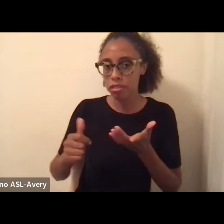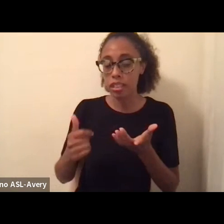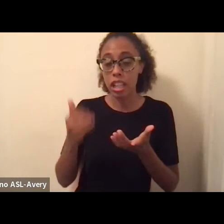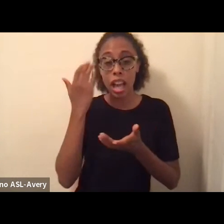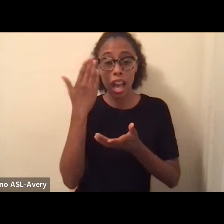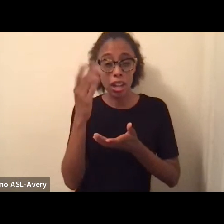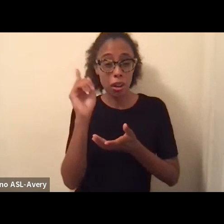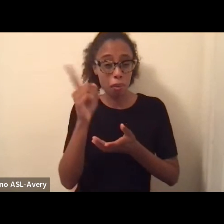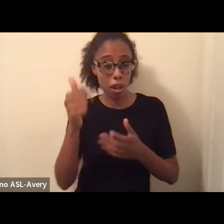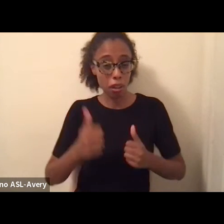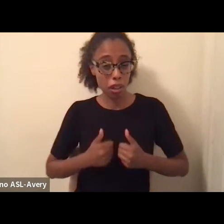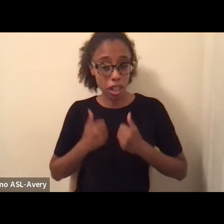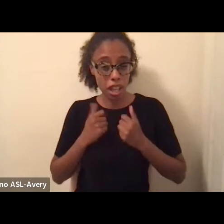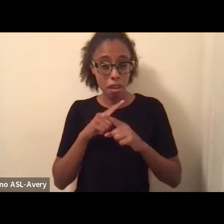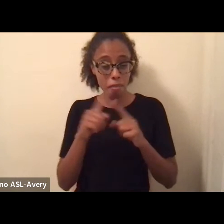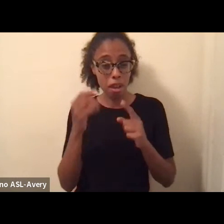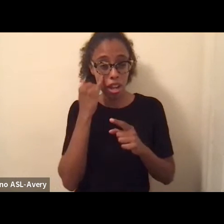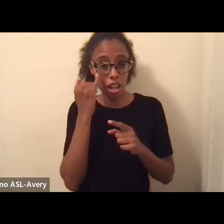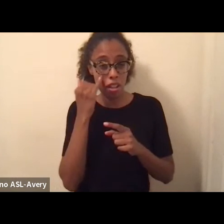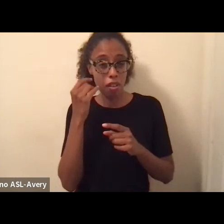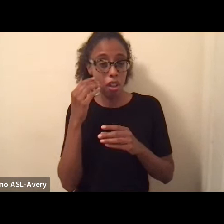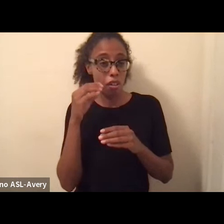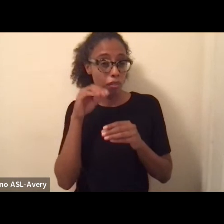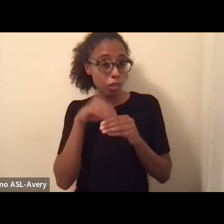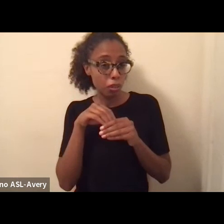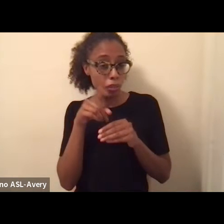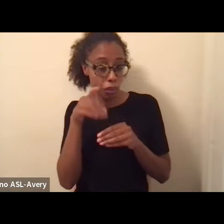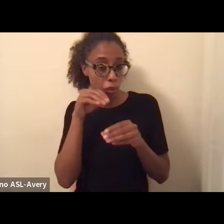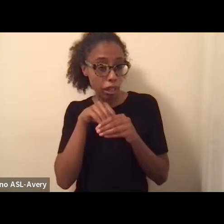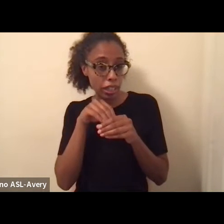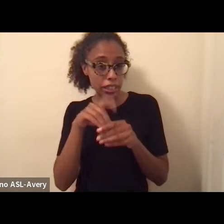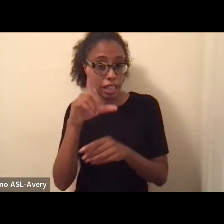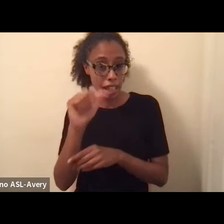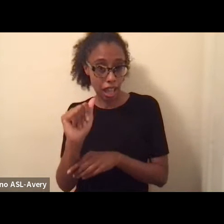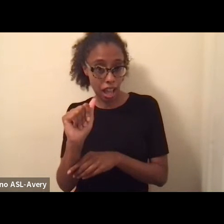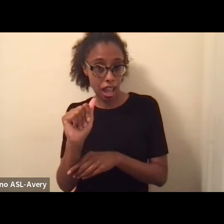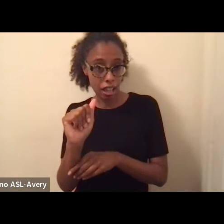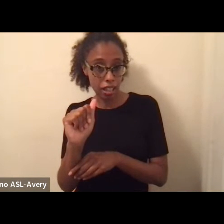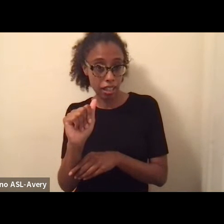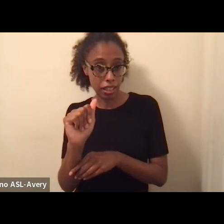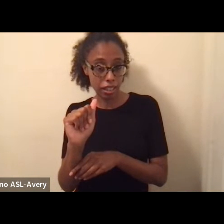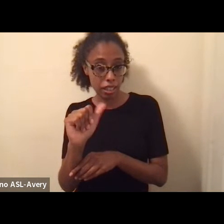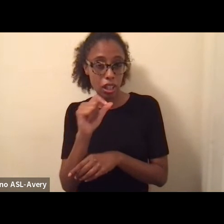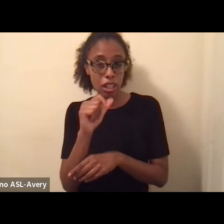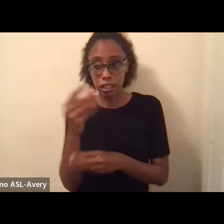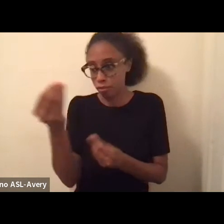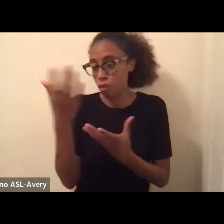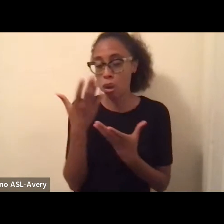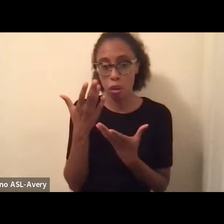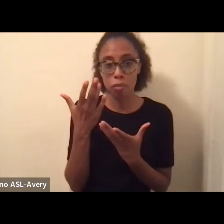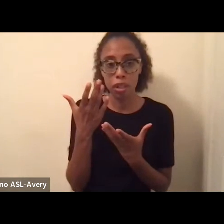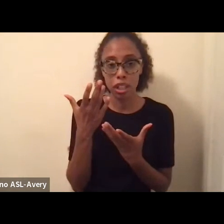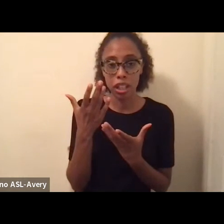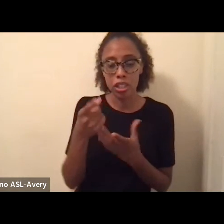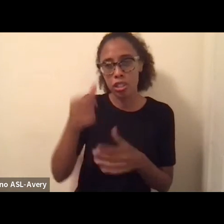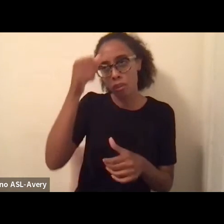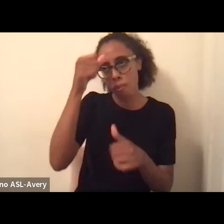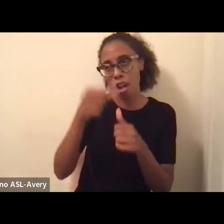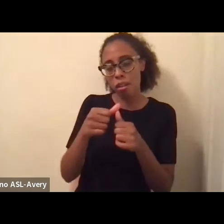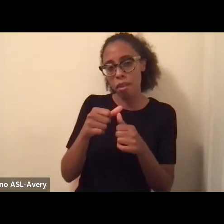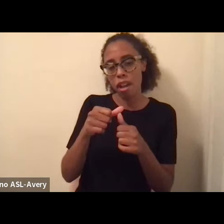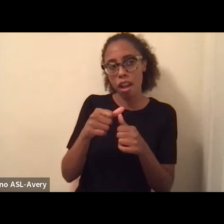Los Angeles, let me know, because who you're reminding me of is this brother named